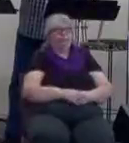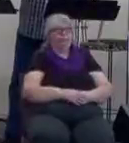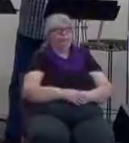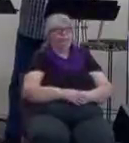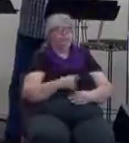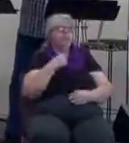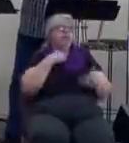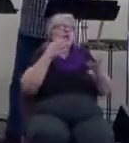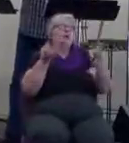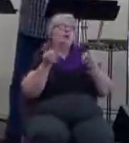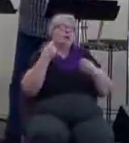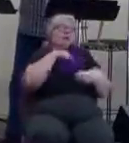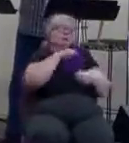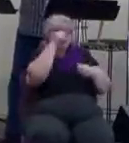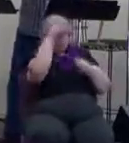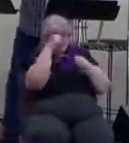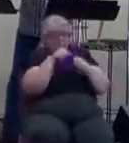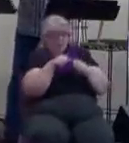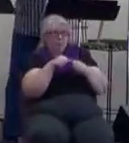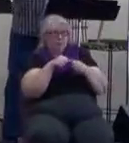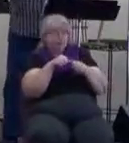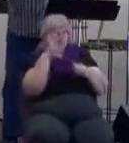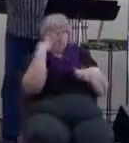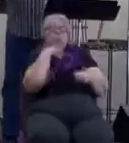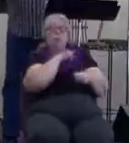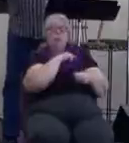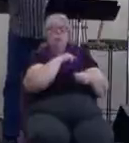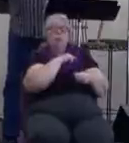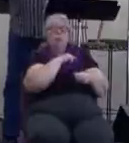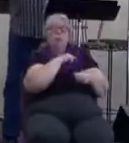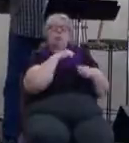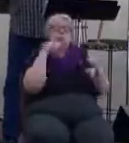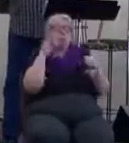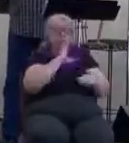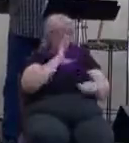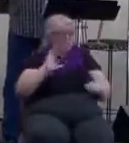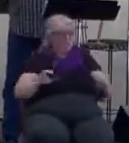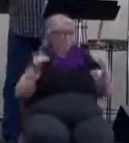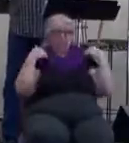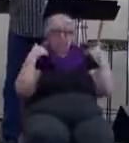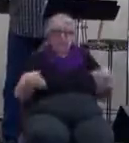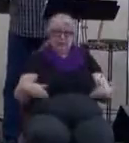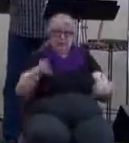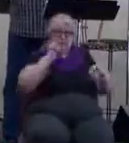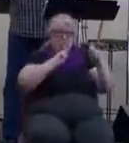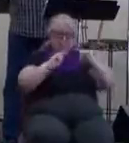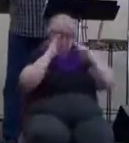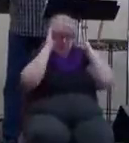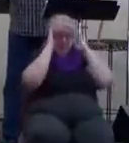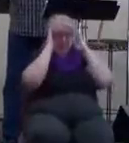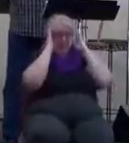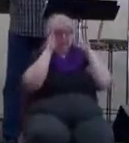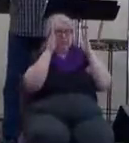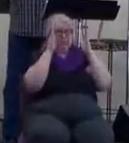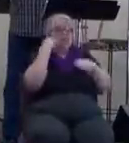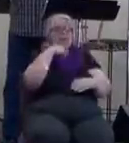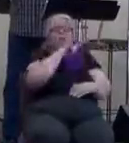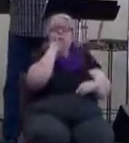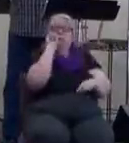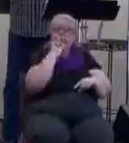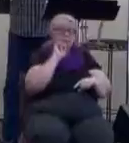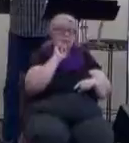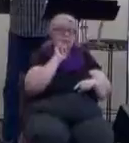And I want us to remember, we're the crowd, we're the body of Christ that people are paying attention to. And we